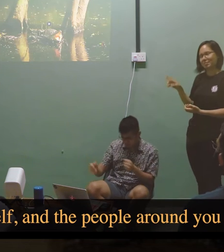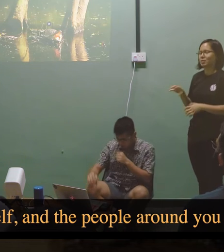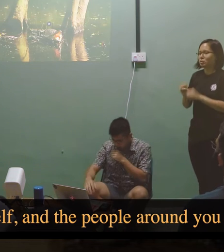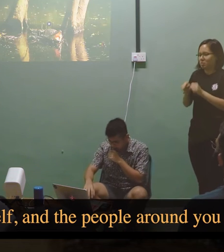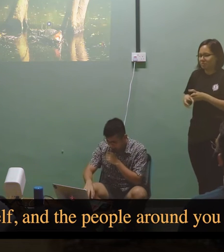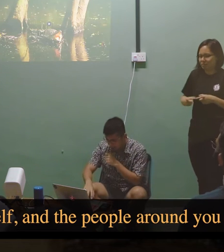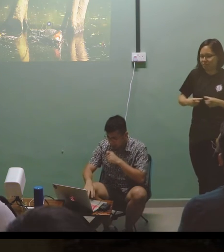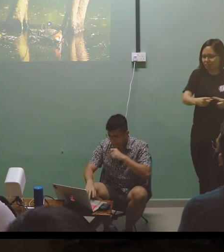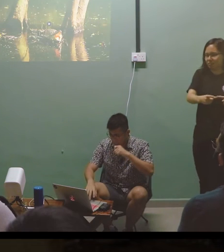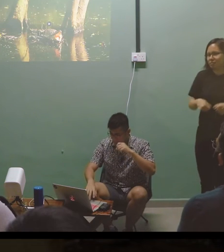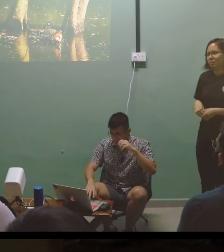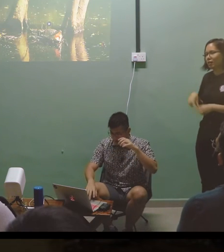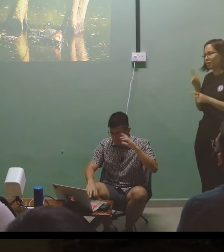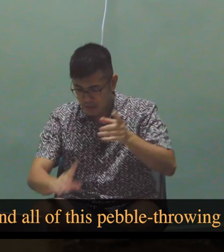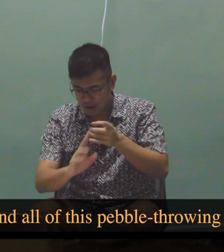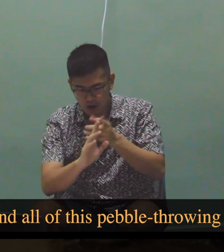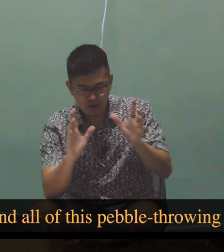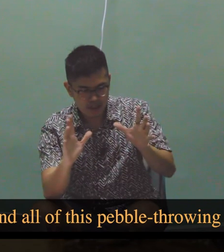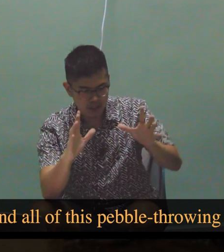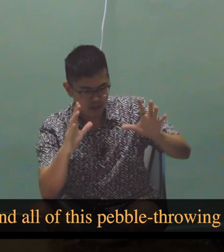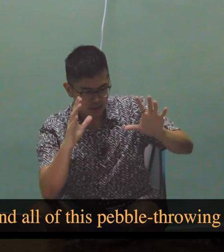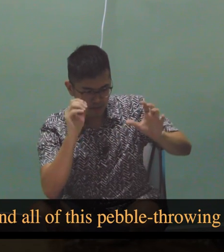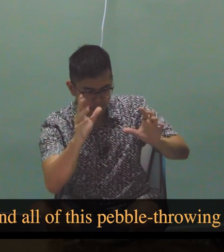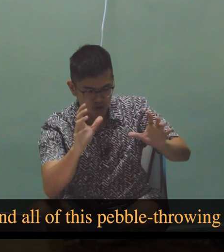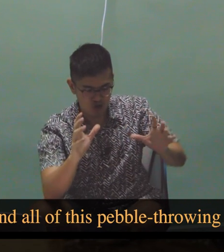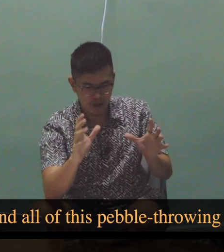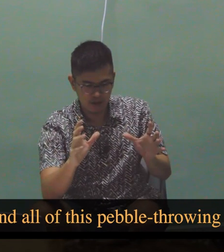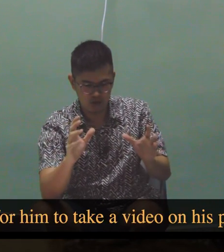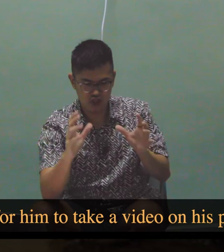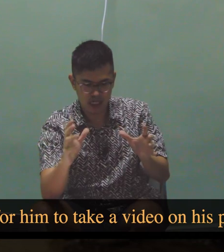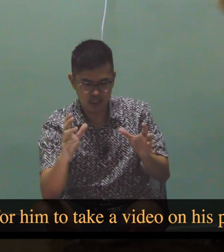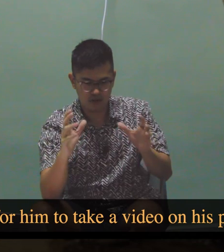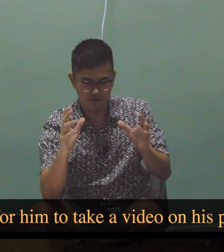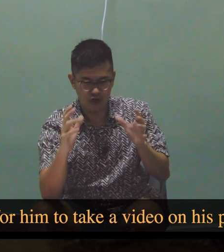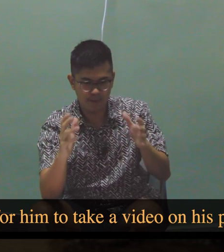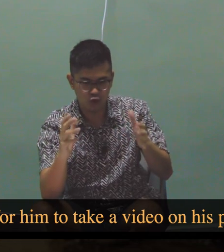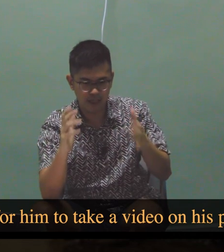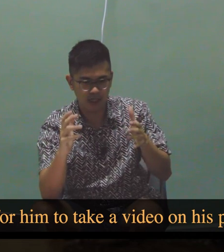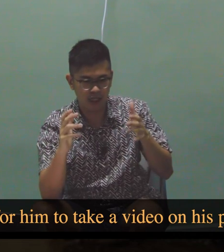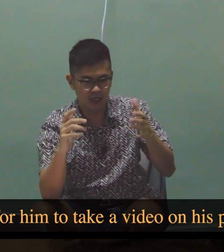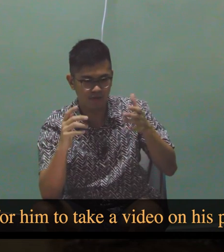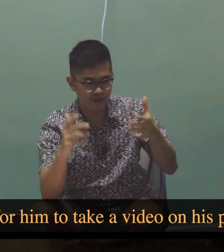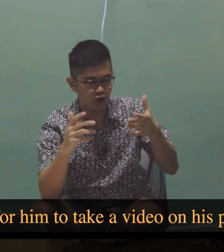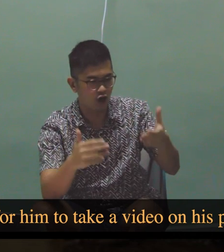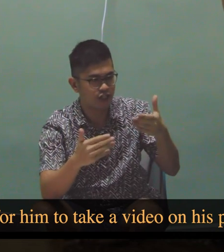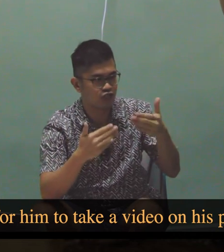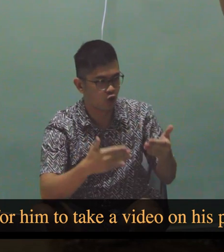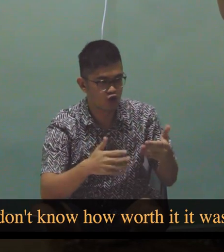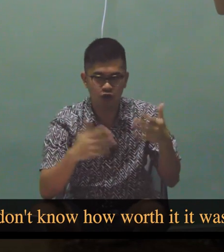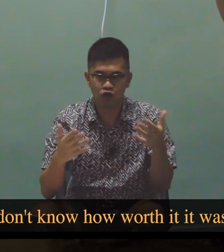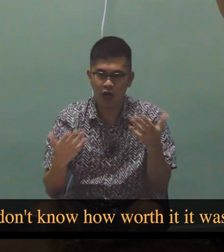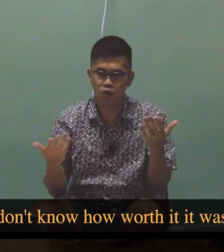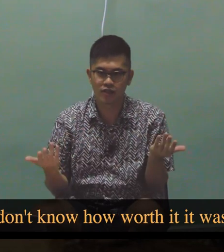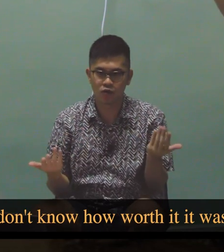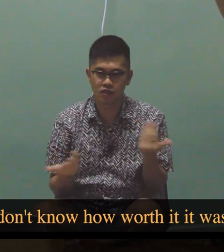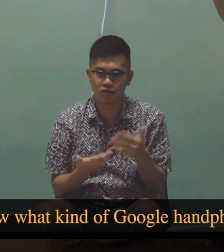well. And all of this pebble throwing was just for him to take a video on his phone. So